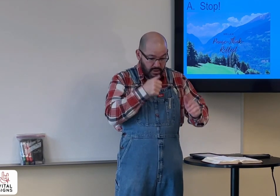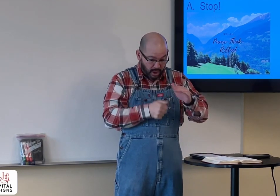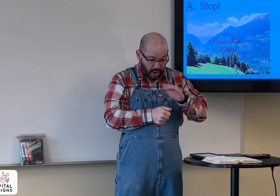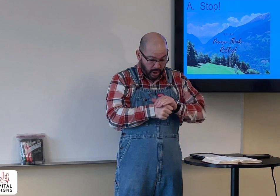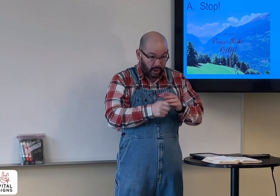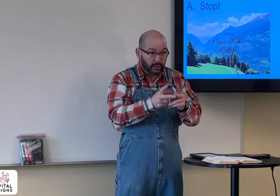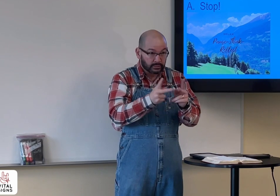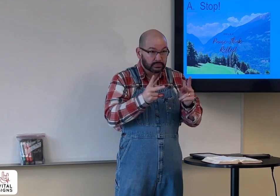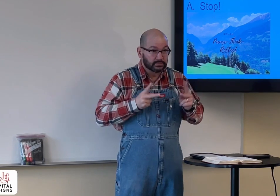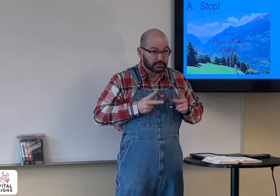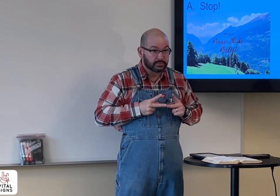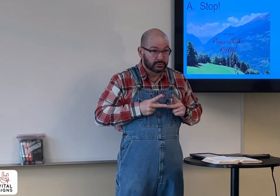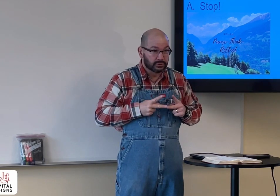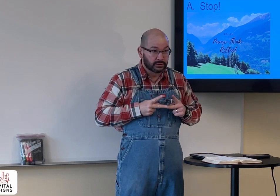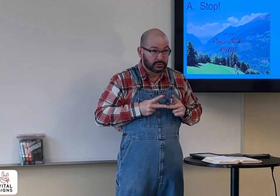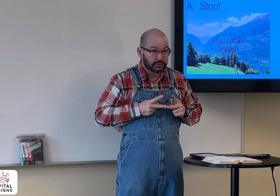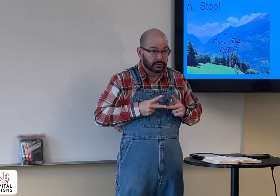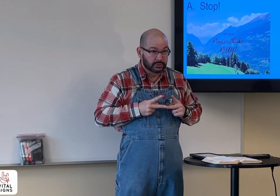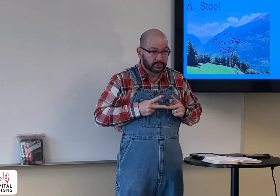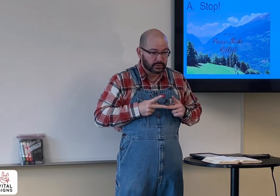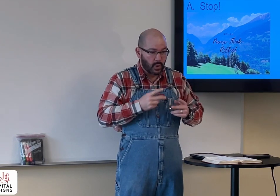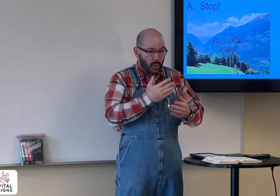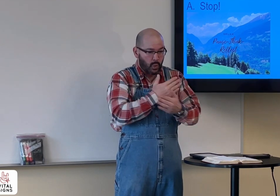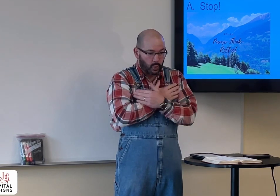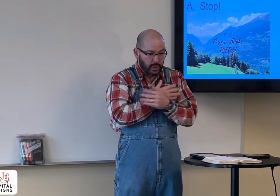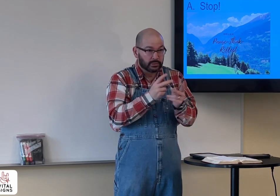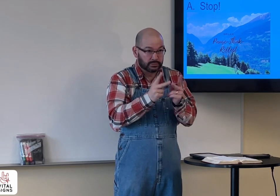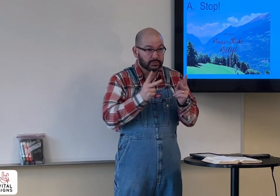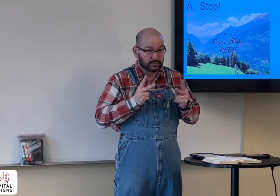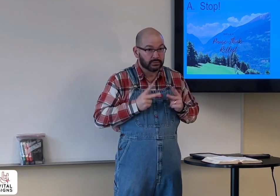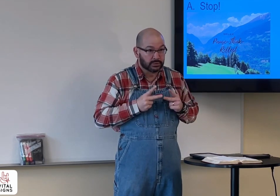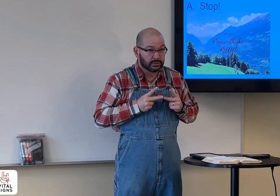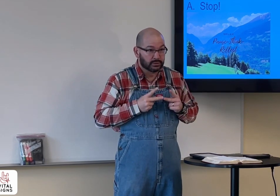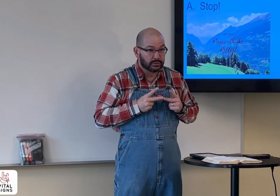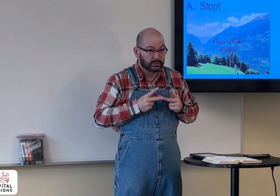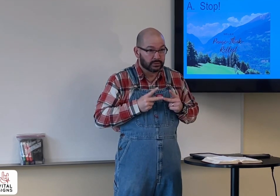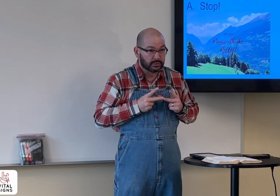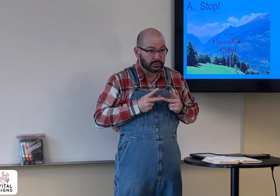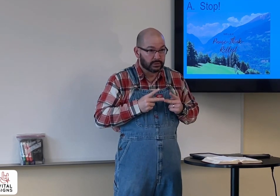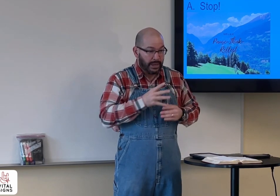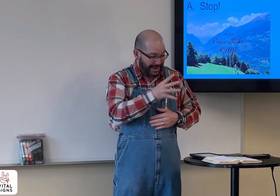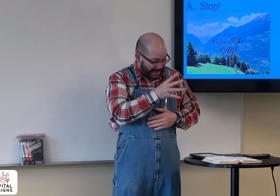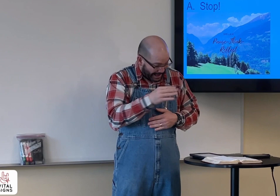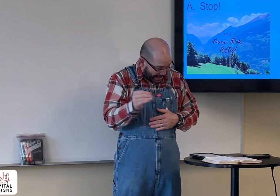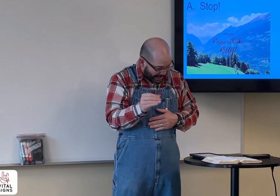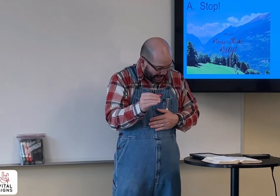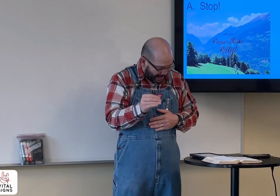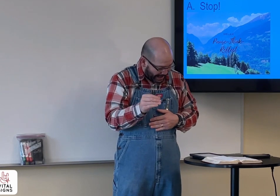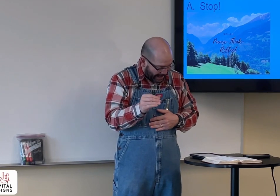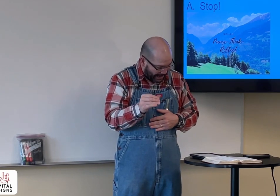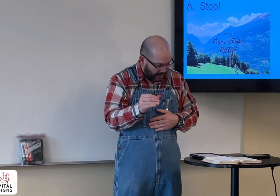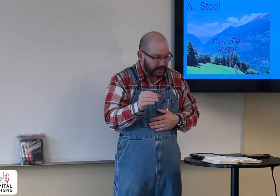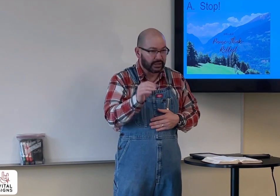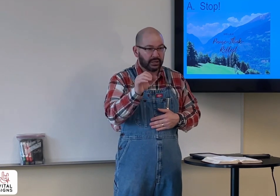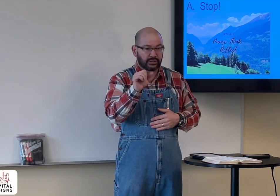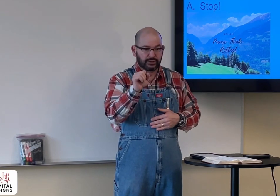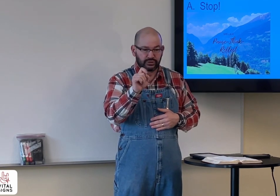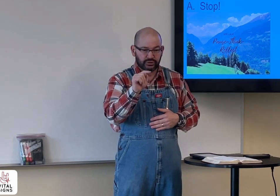refuge, our hiding place, place where we can rest, and